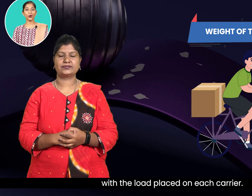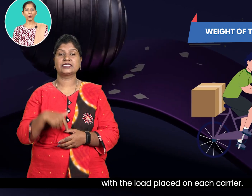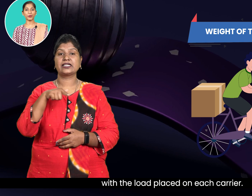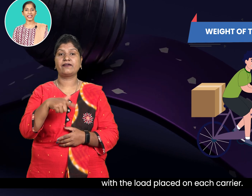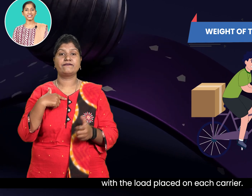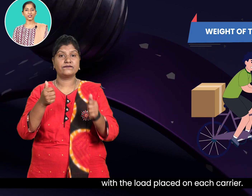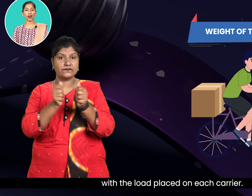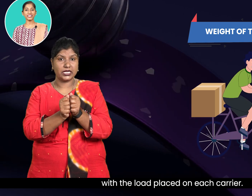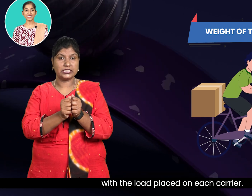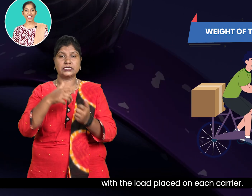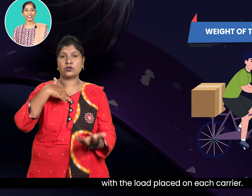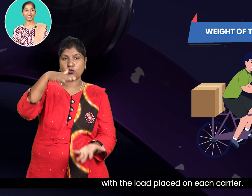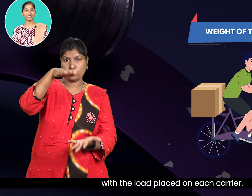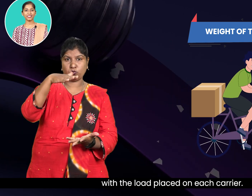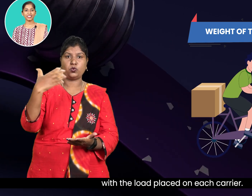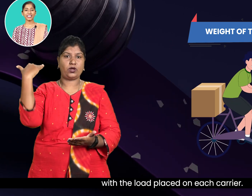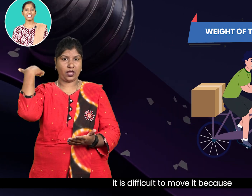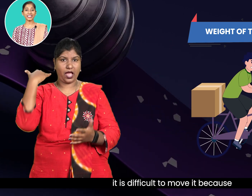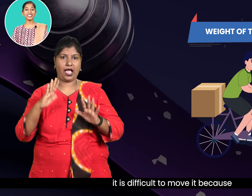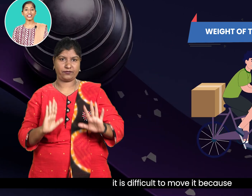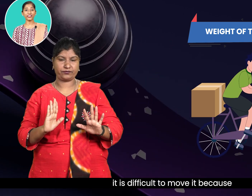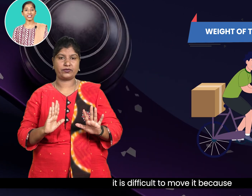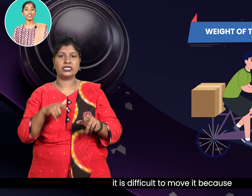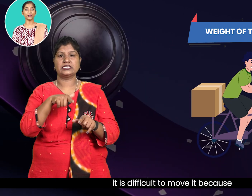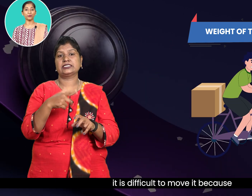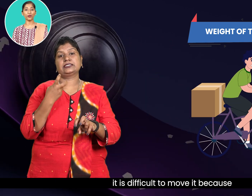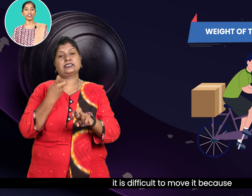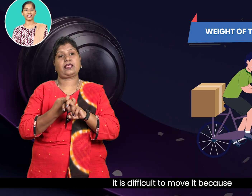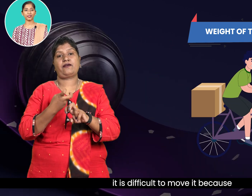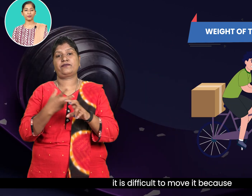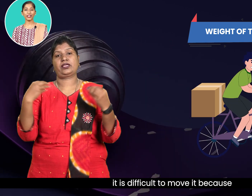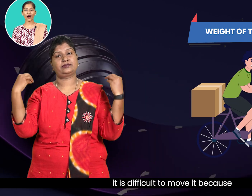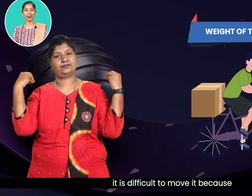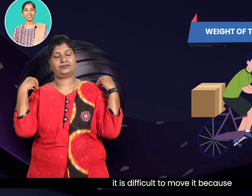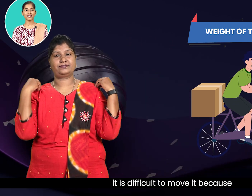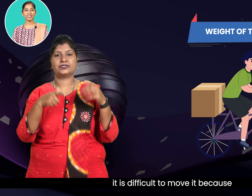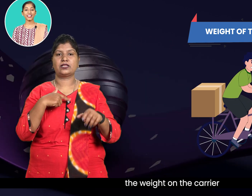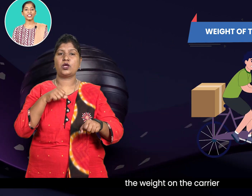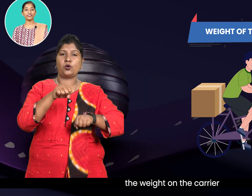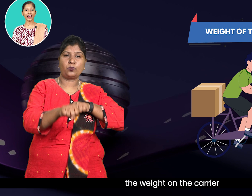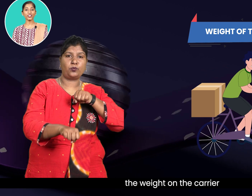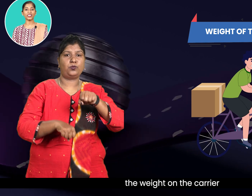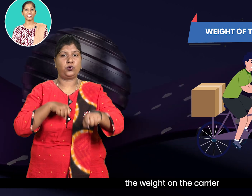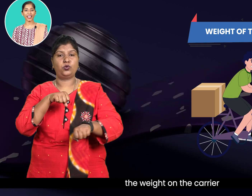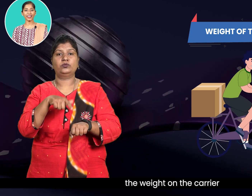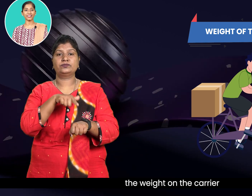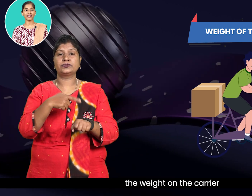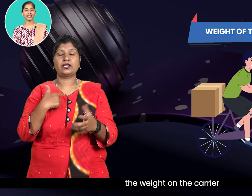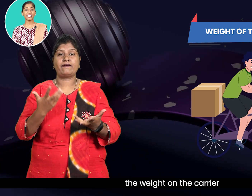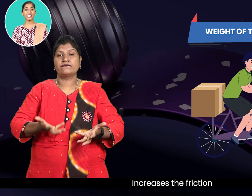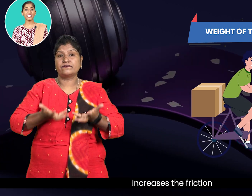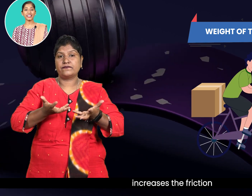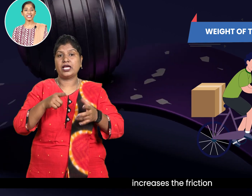With a load placed on its carrier, it is difficult to move it because the weight on the